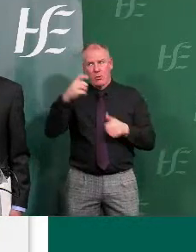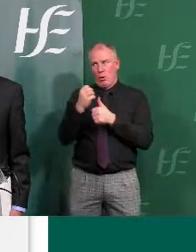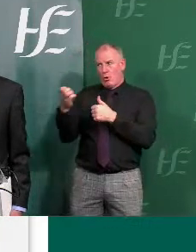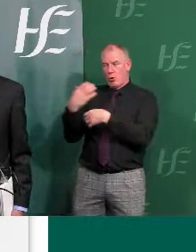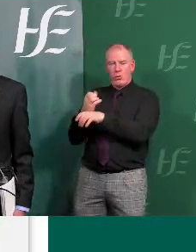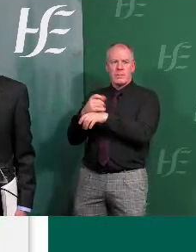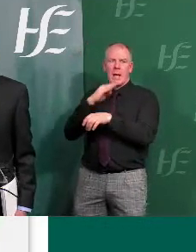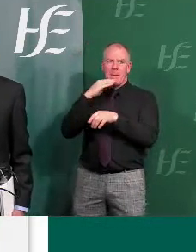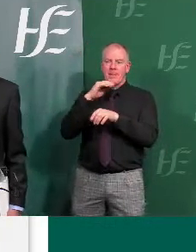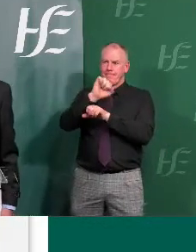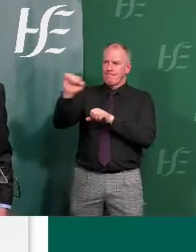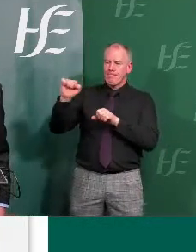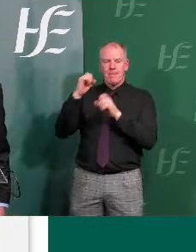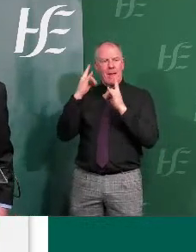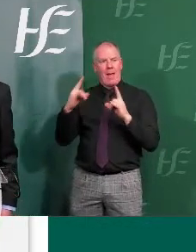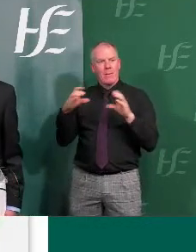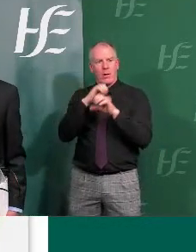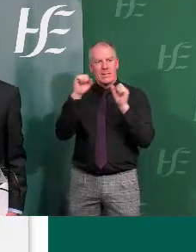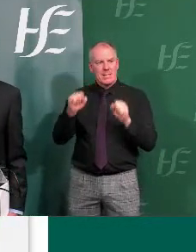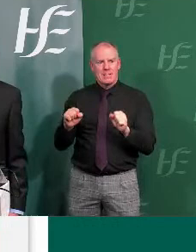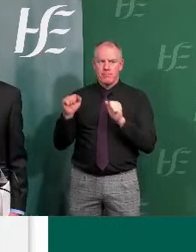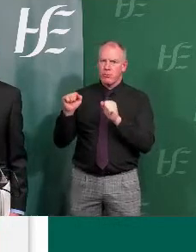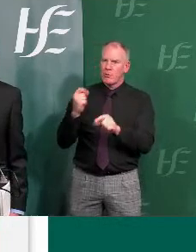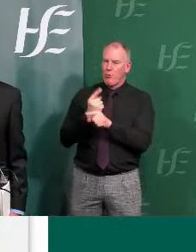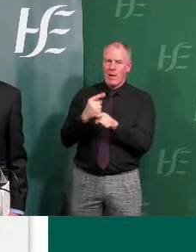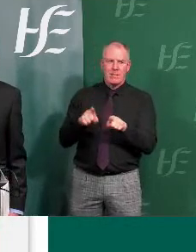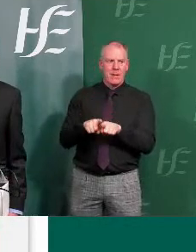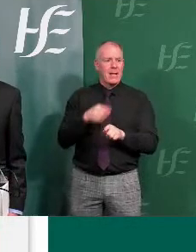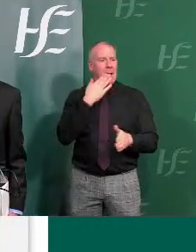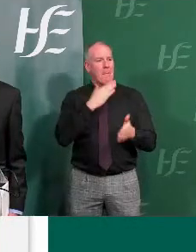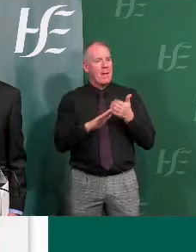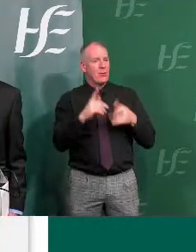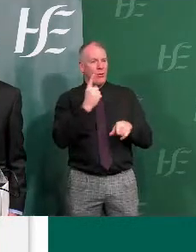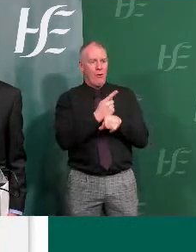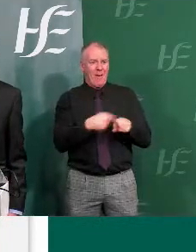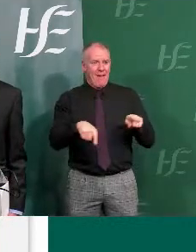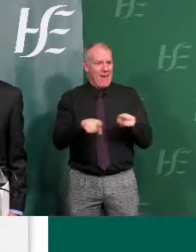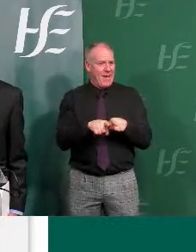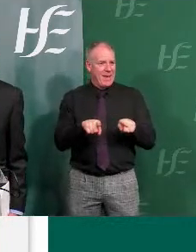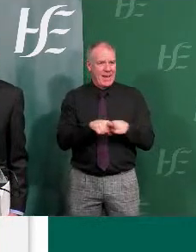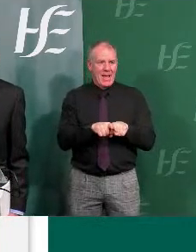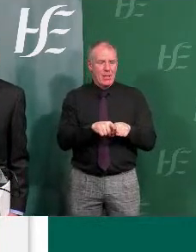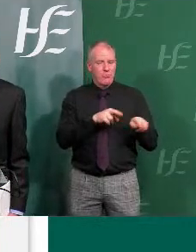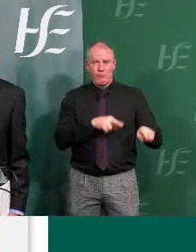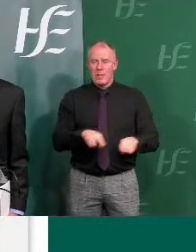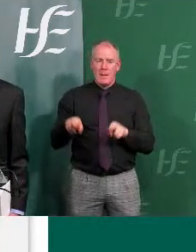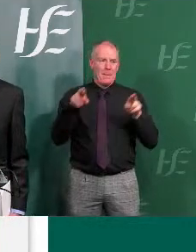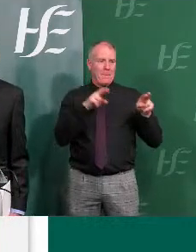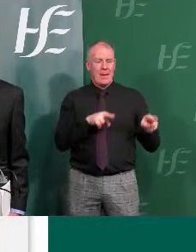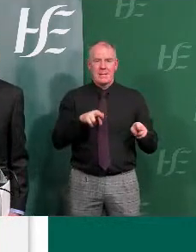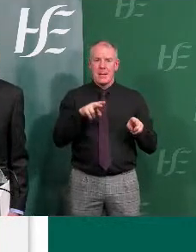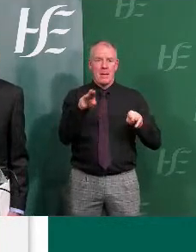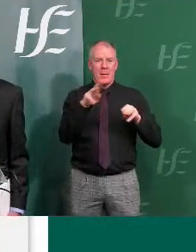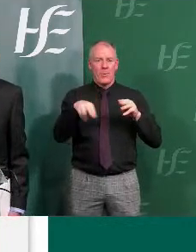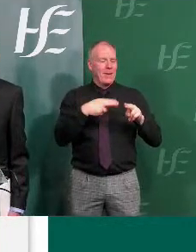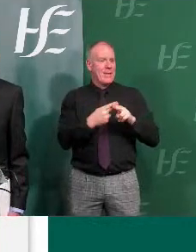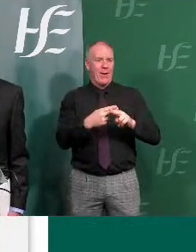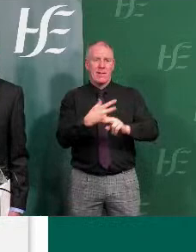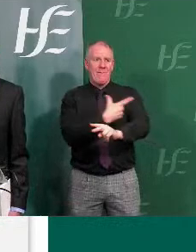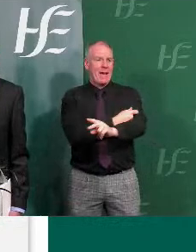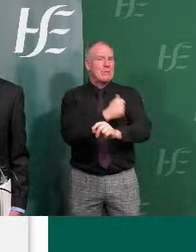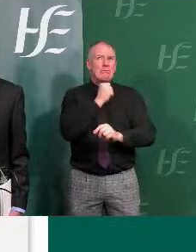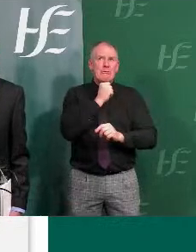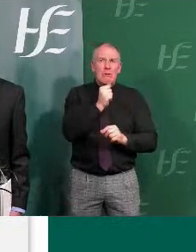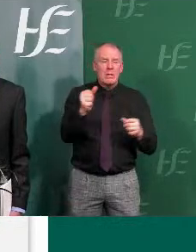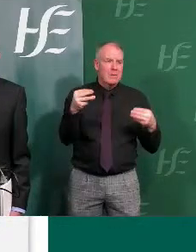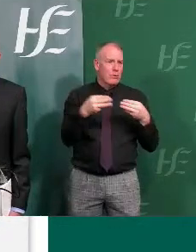under considerable pressure. That message we say again, and I know it's repetitive, but it's true, unvaccinated people have no